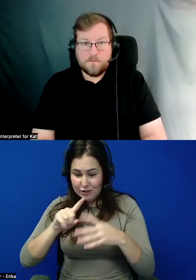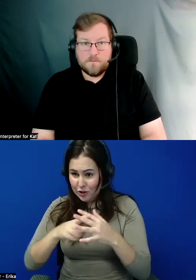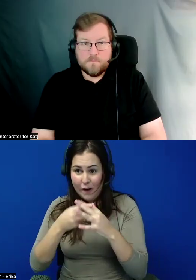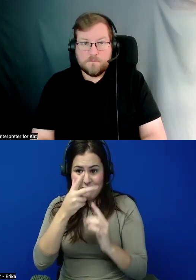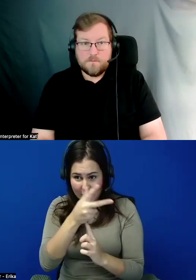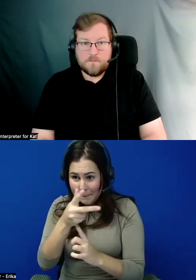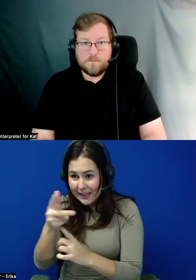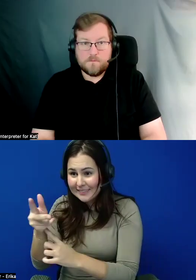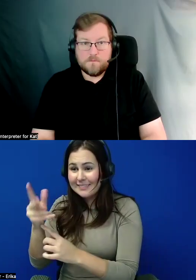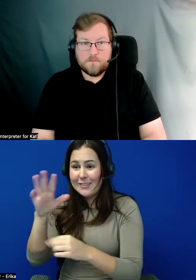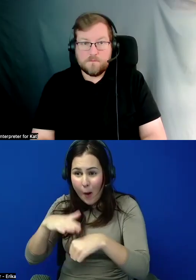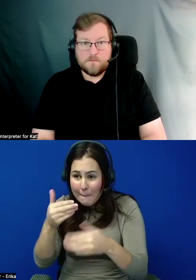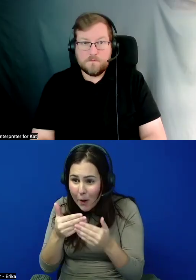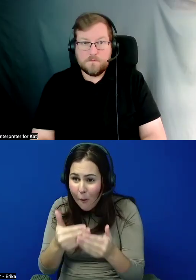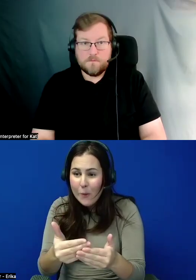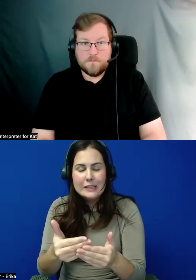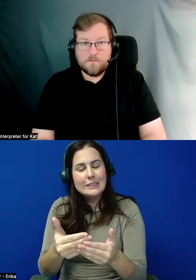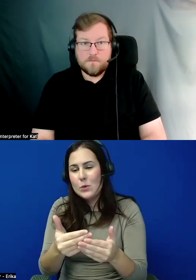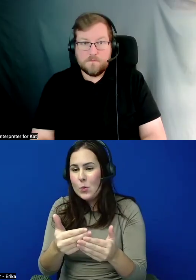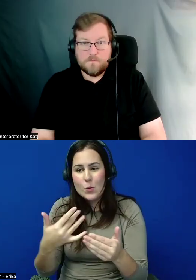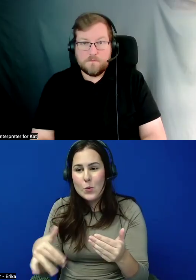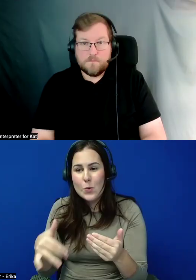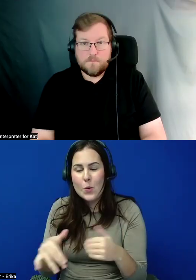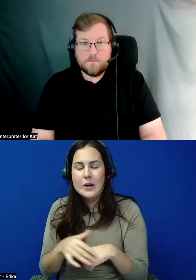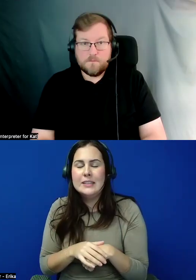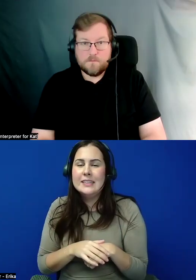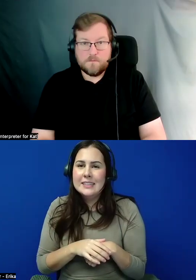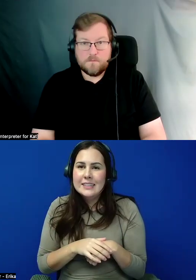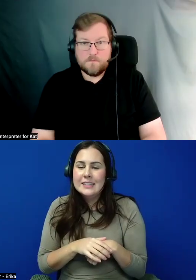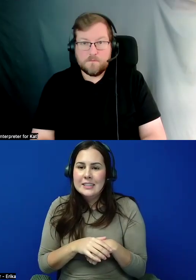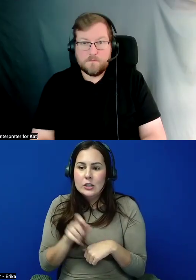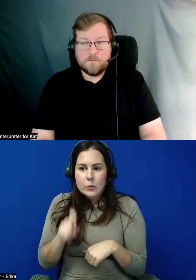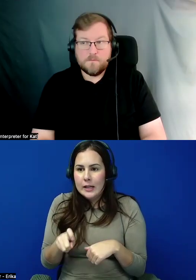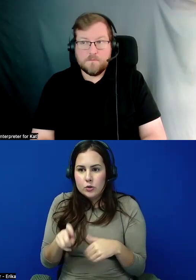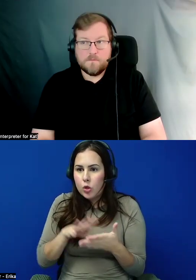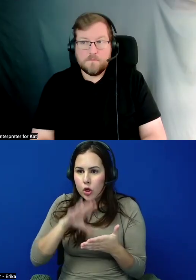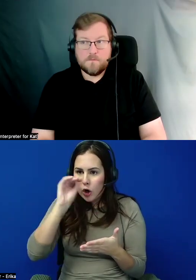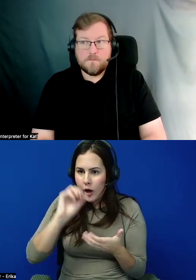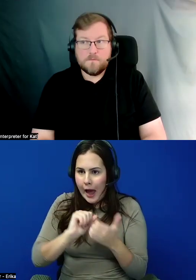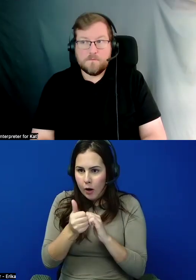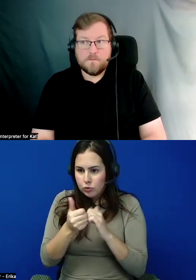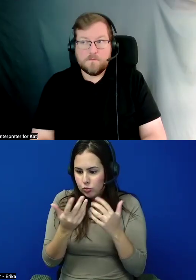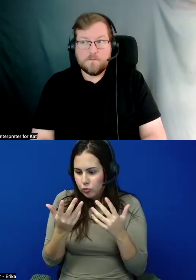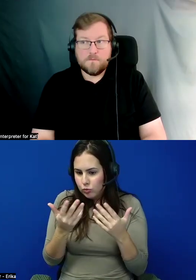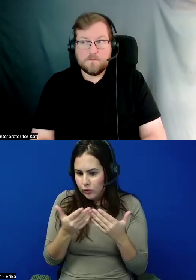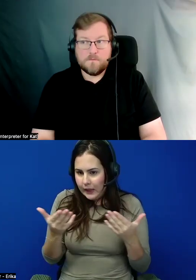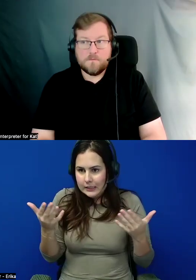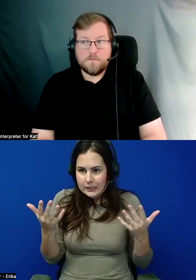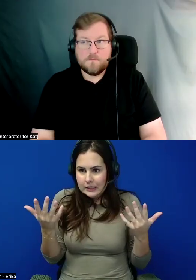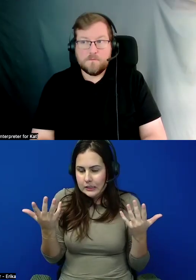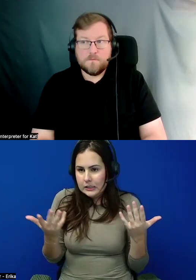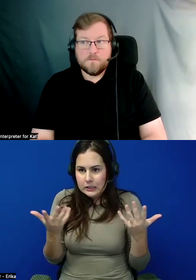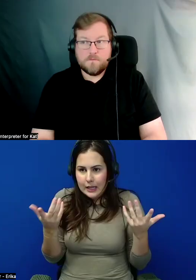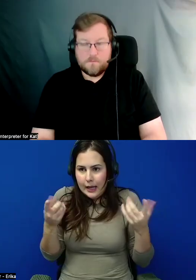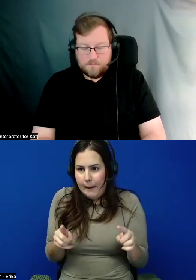movie. And we had to learn how things work there. And there's a lot of kind of surprises,